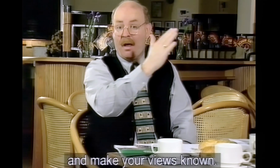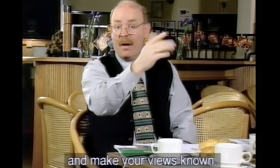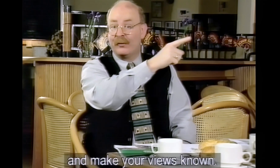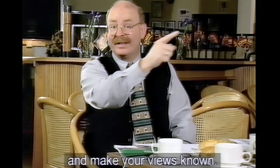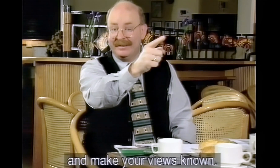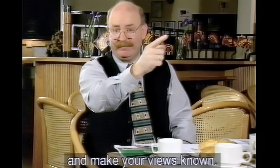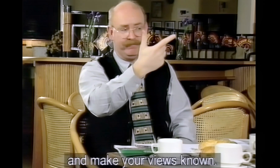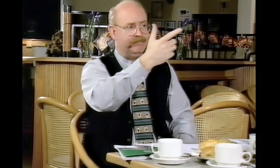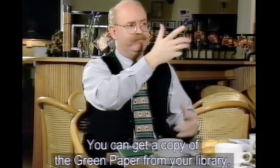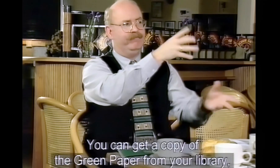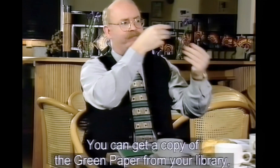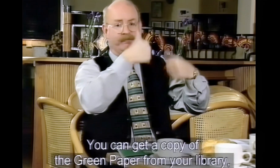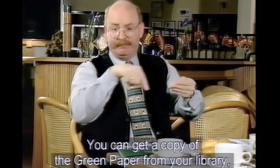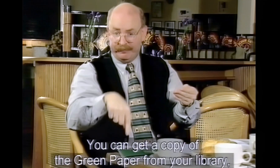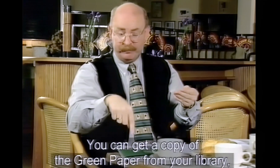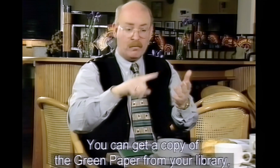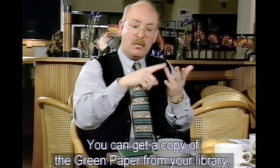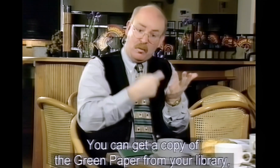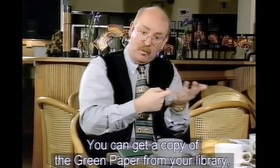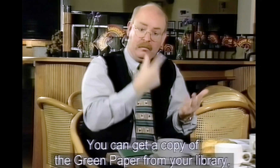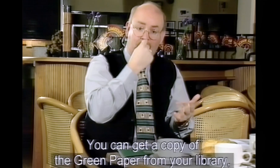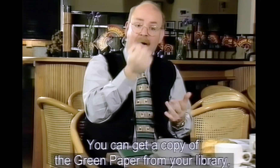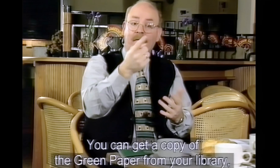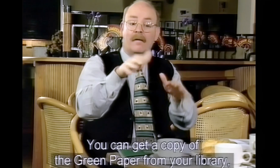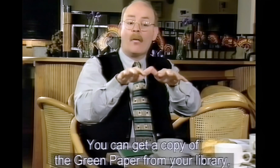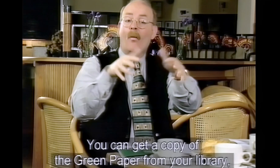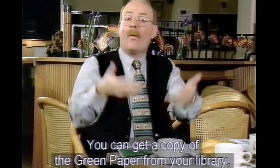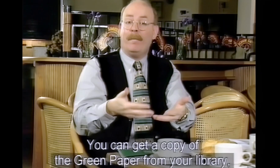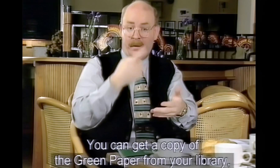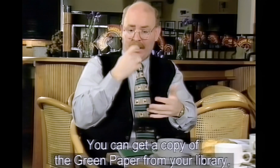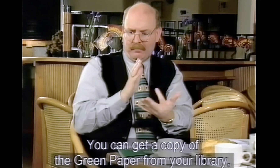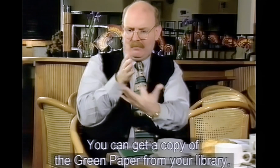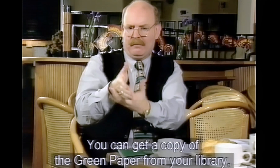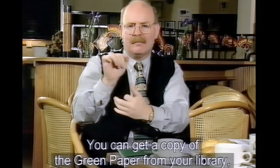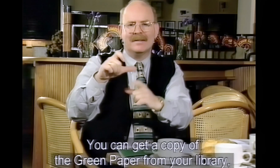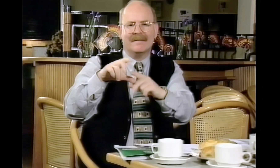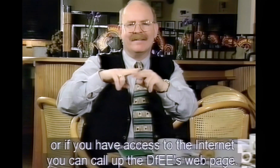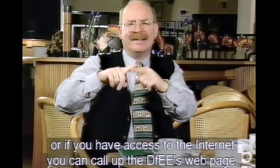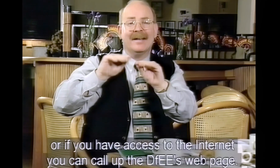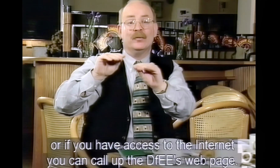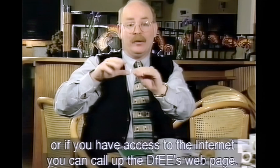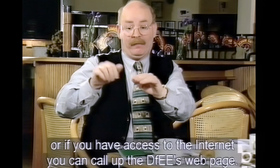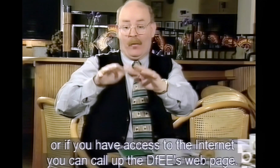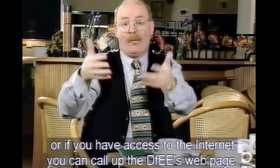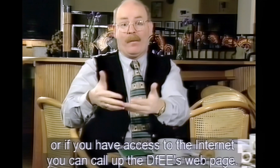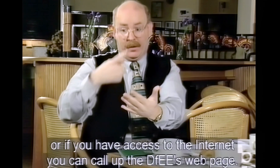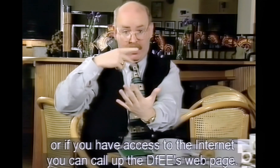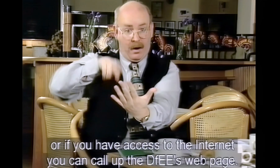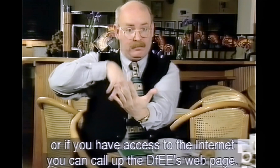of the Green Paper from your library, or if you've got access to the internet, you could call up the Department of Education and Employment's